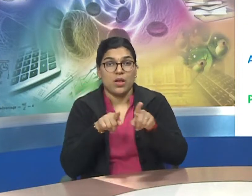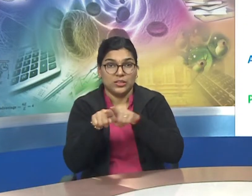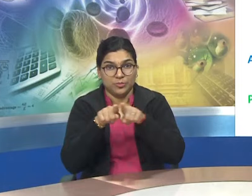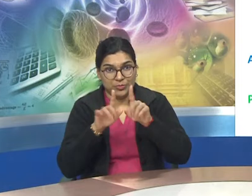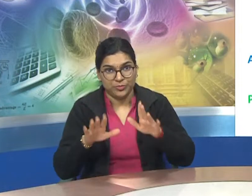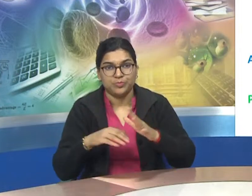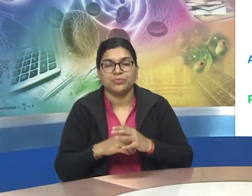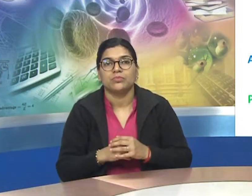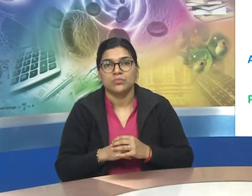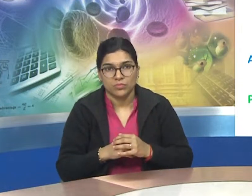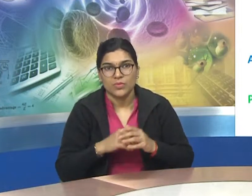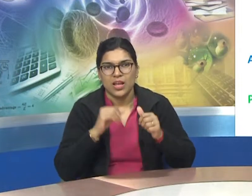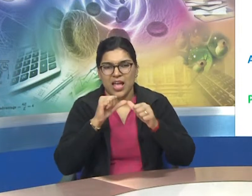In this example,